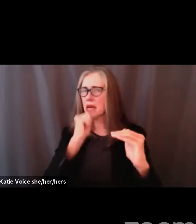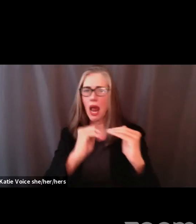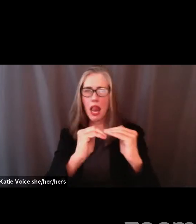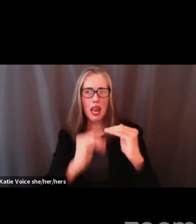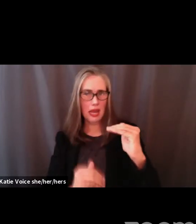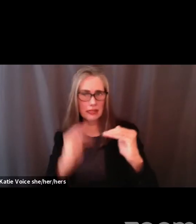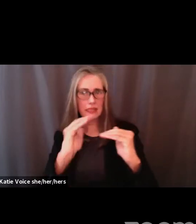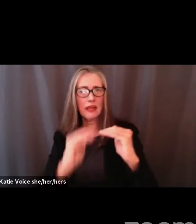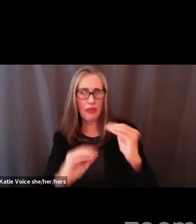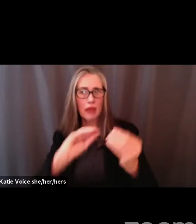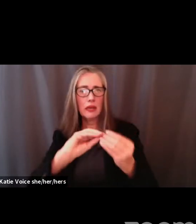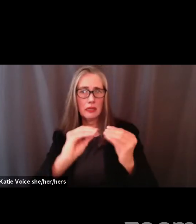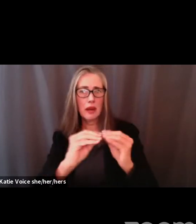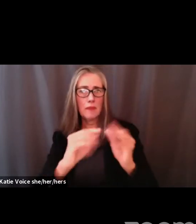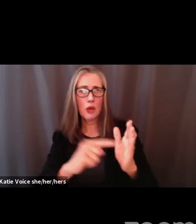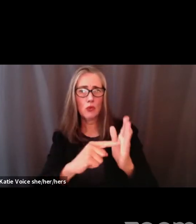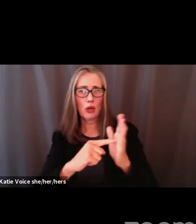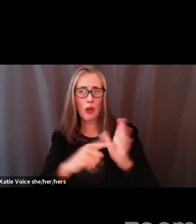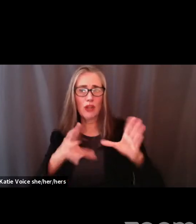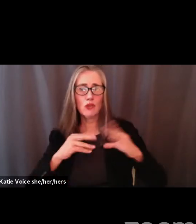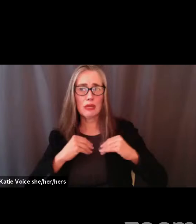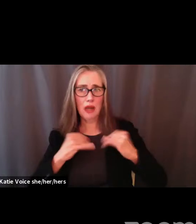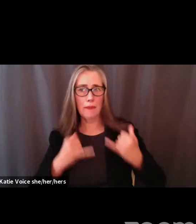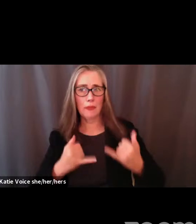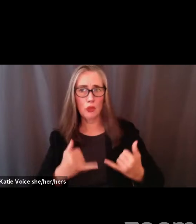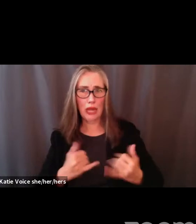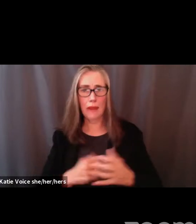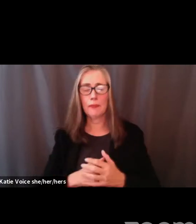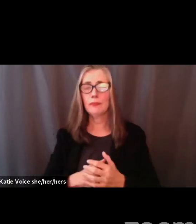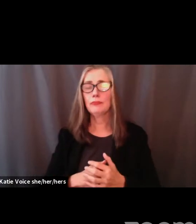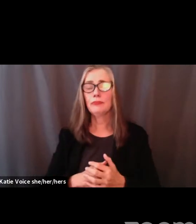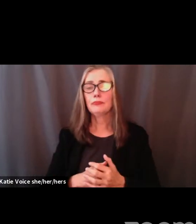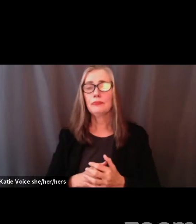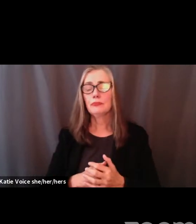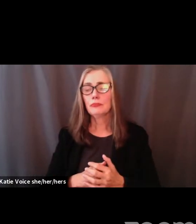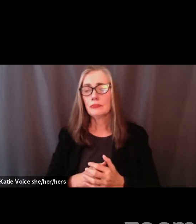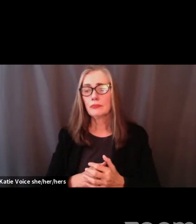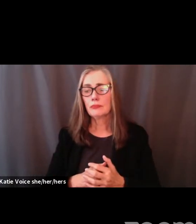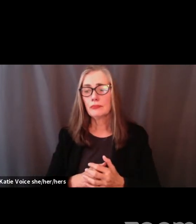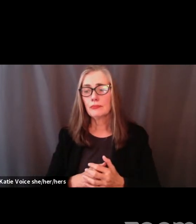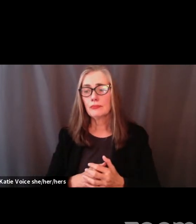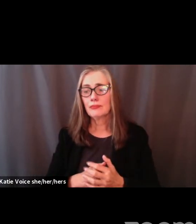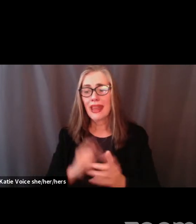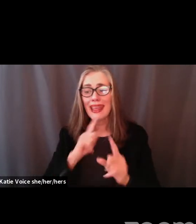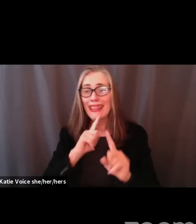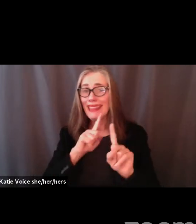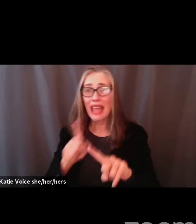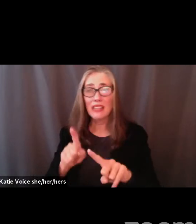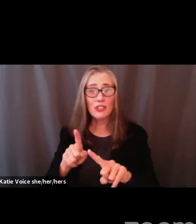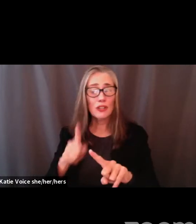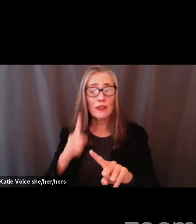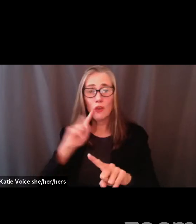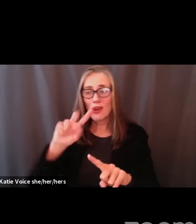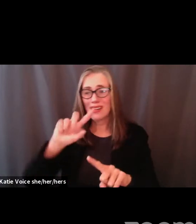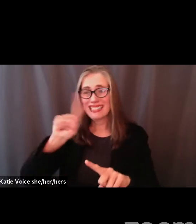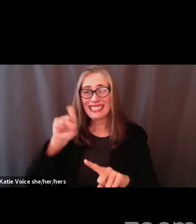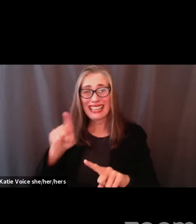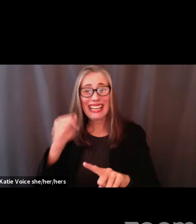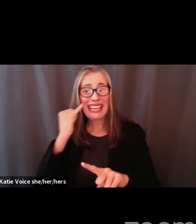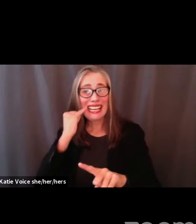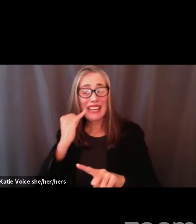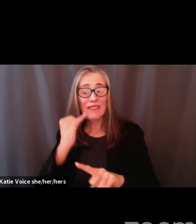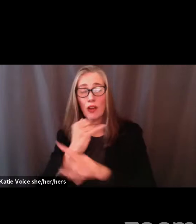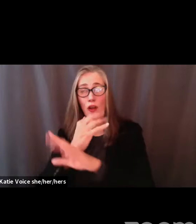we're adopting today. I don't know the answer as to your second question, whether there'll be a virtual